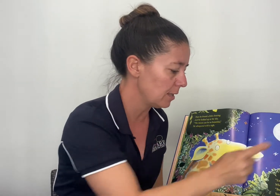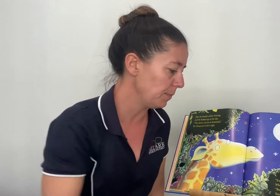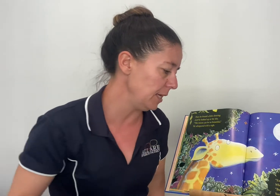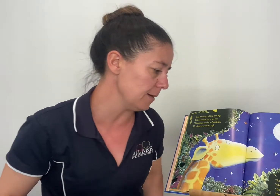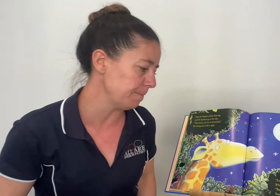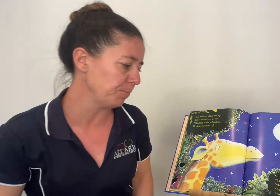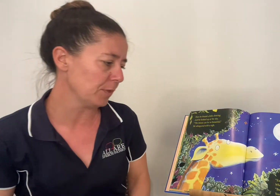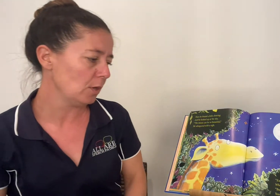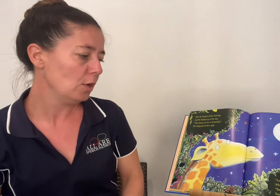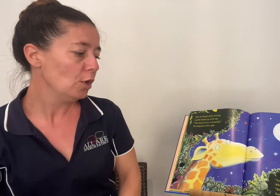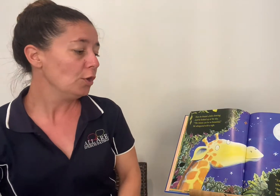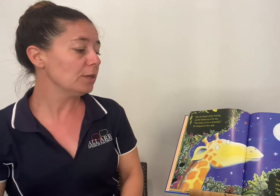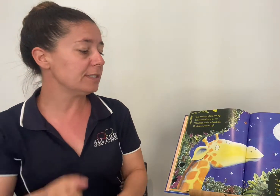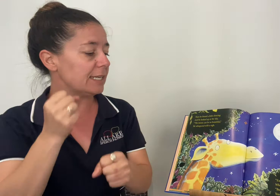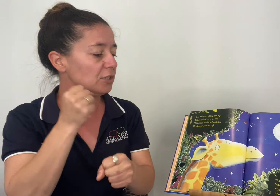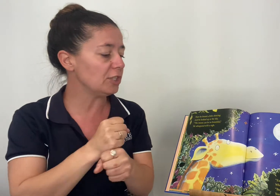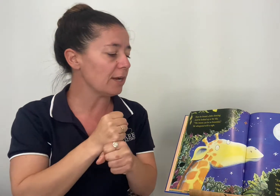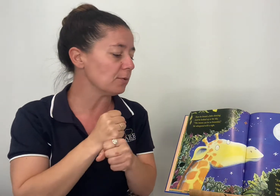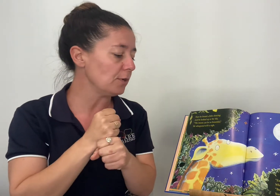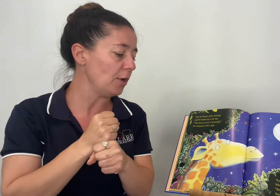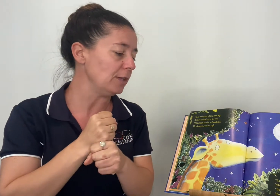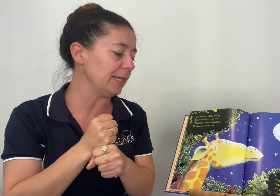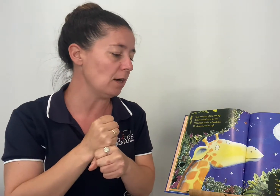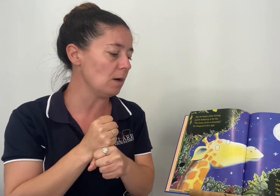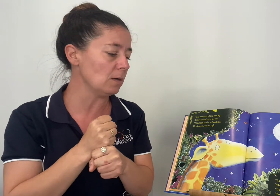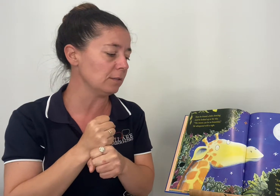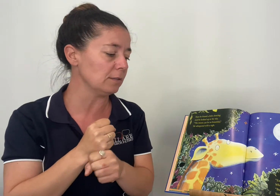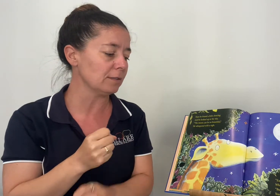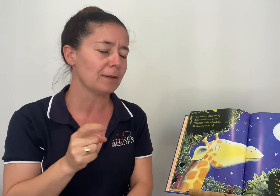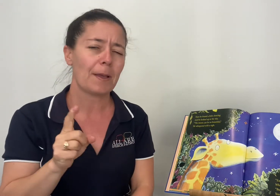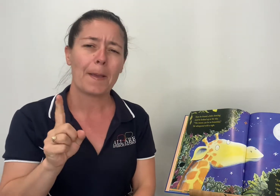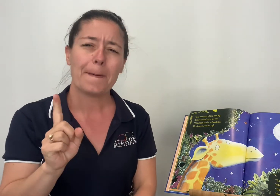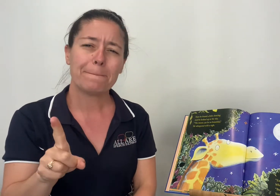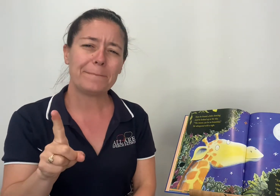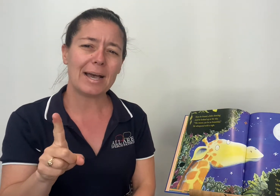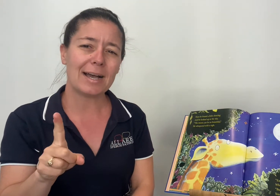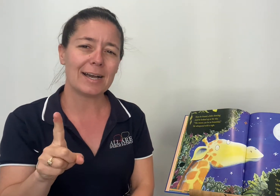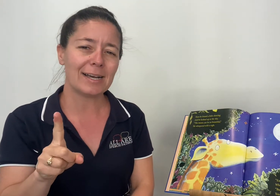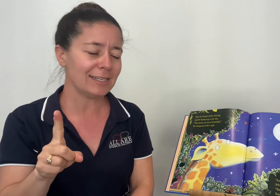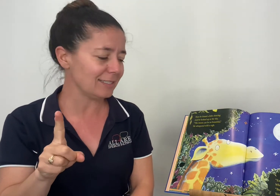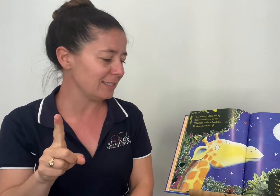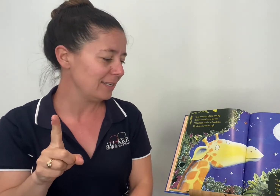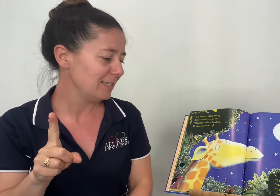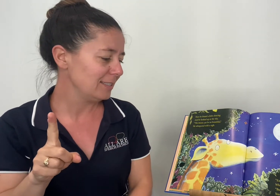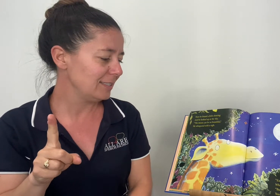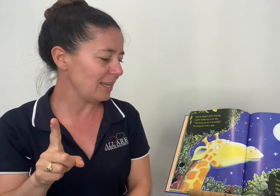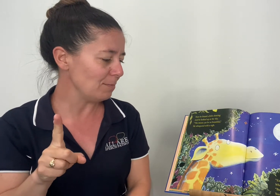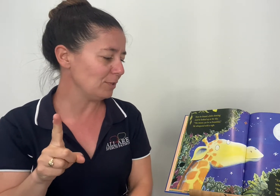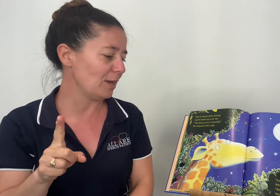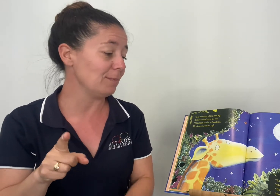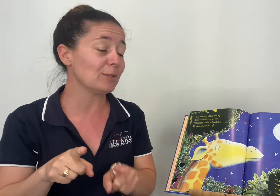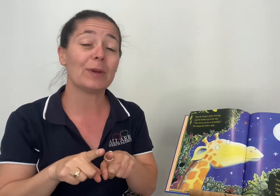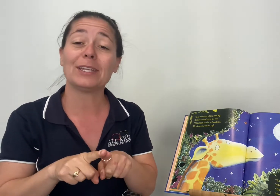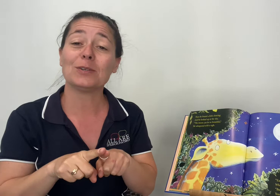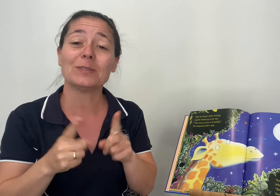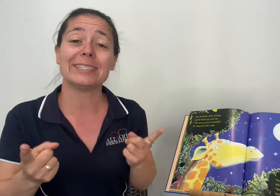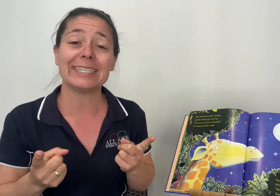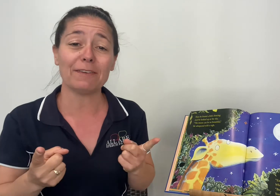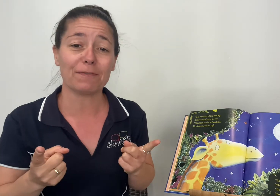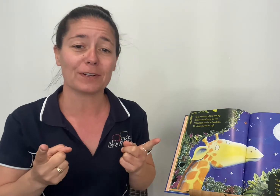here. Who'd seen Gerald earlier on. But sometimes when you're